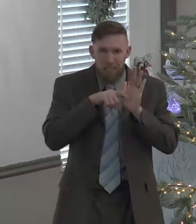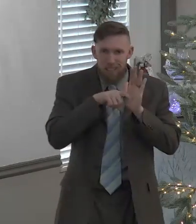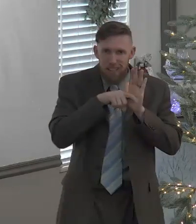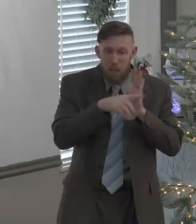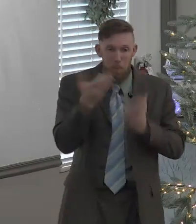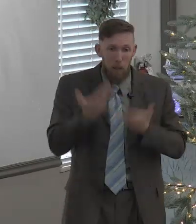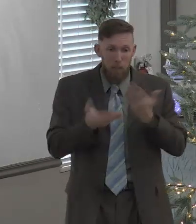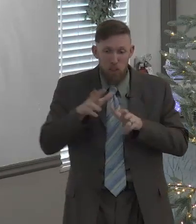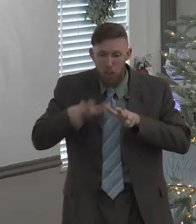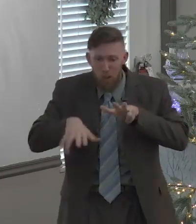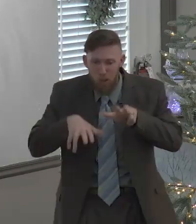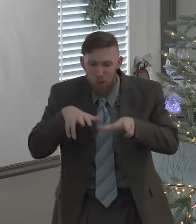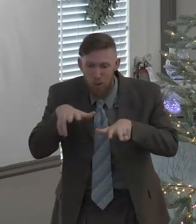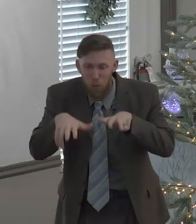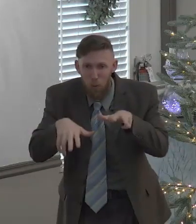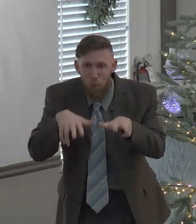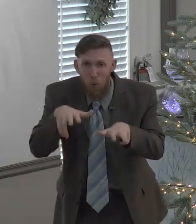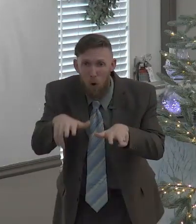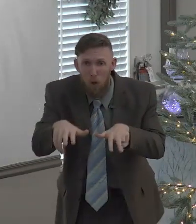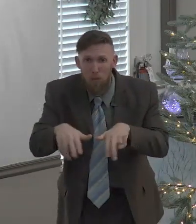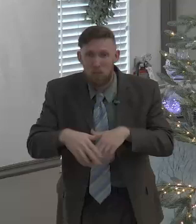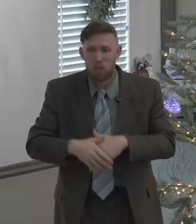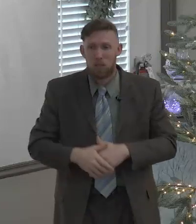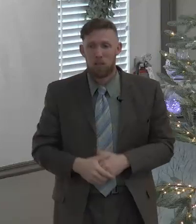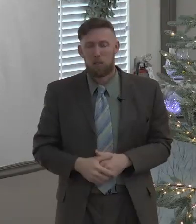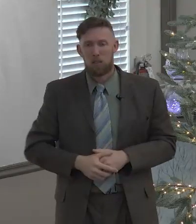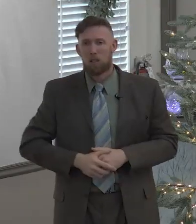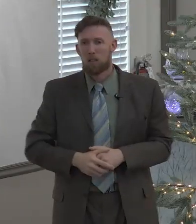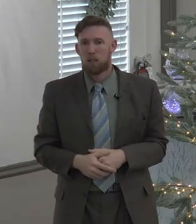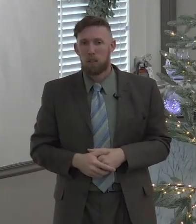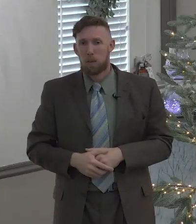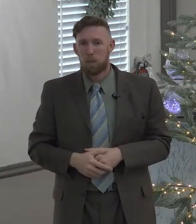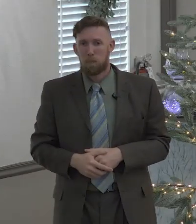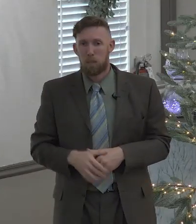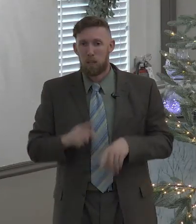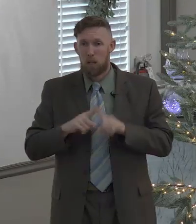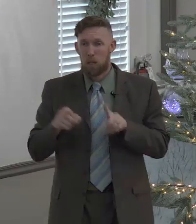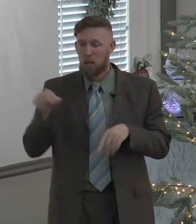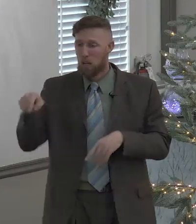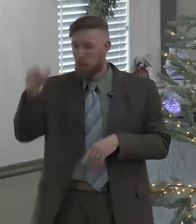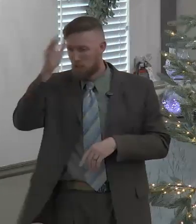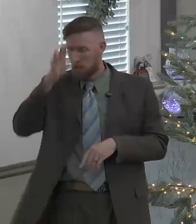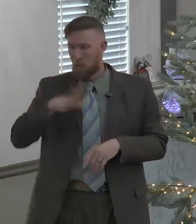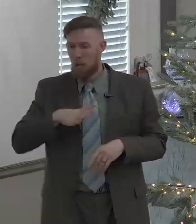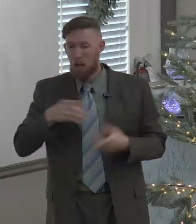She went in. She snuck in. She maybe crawled in.